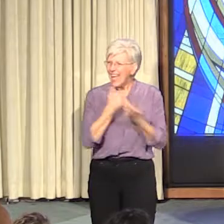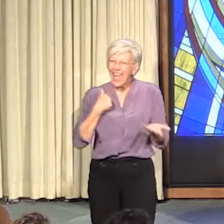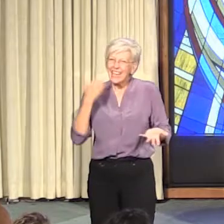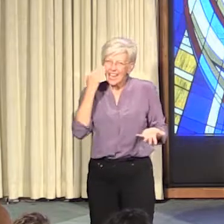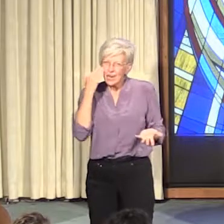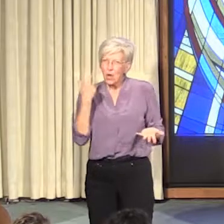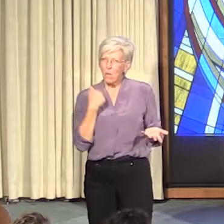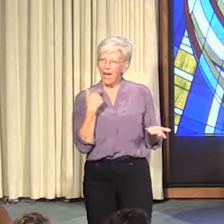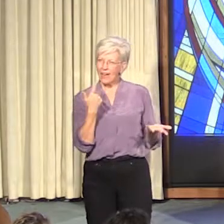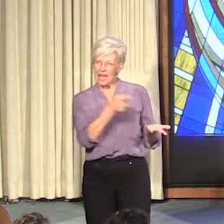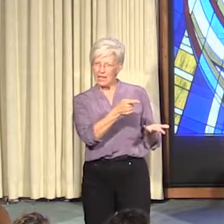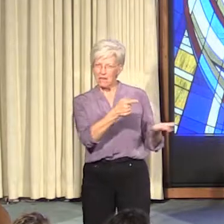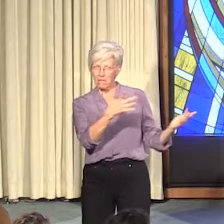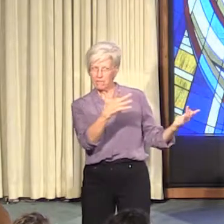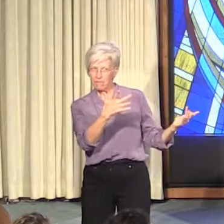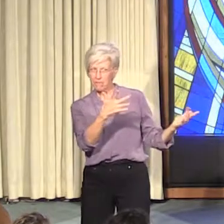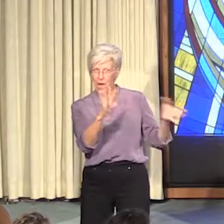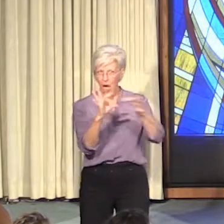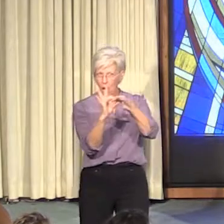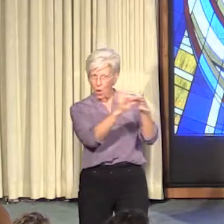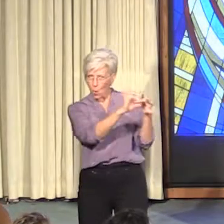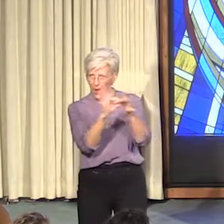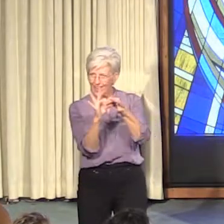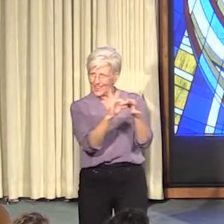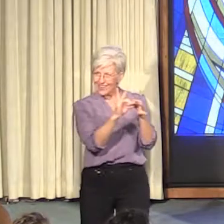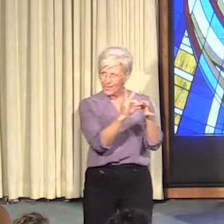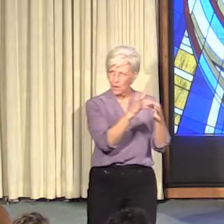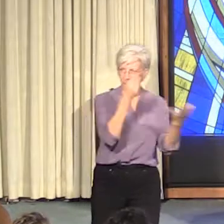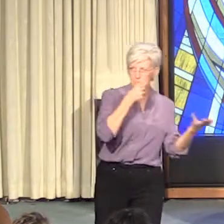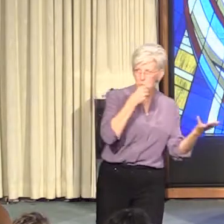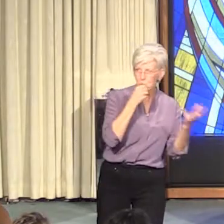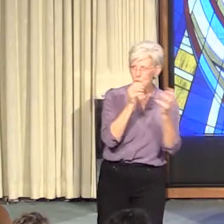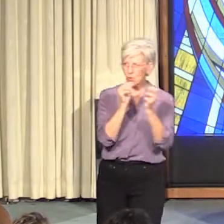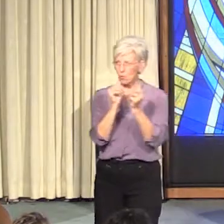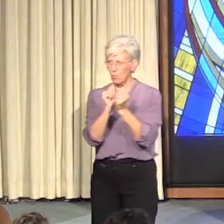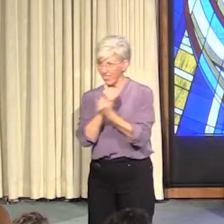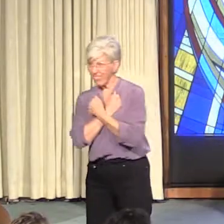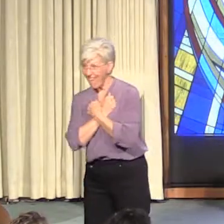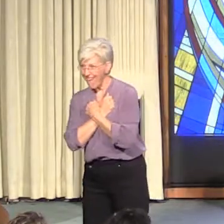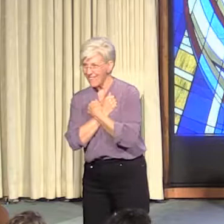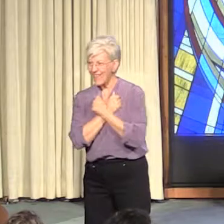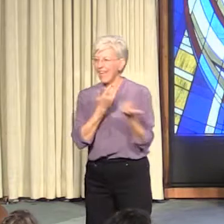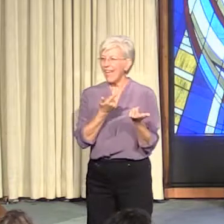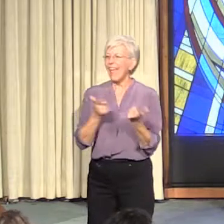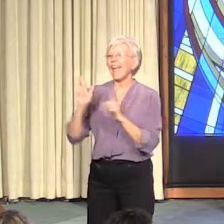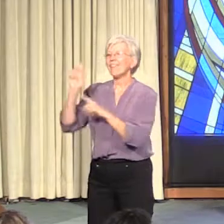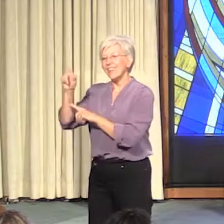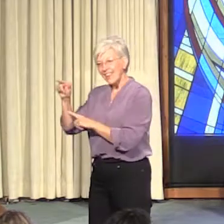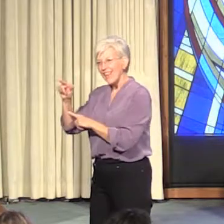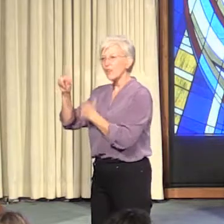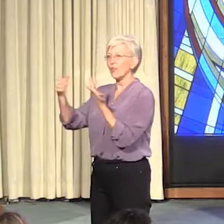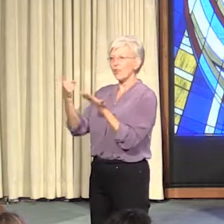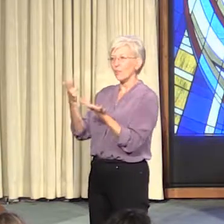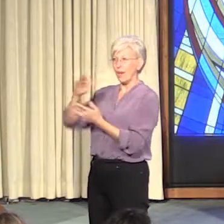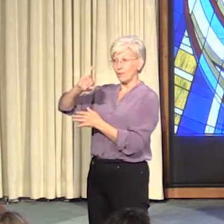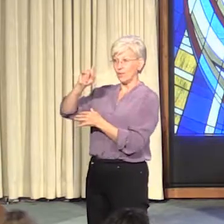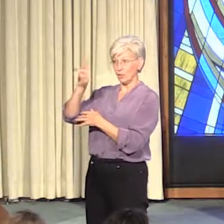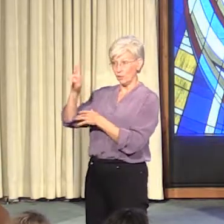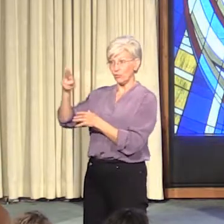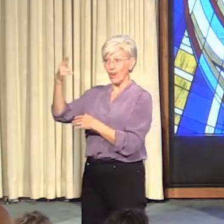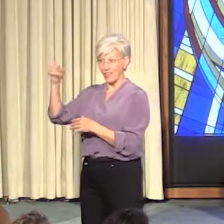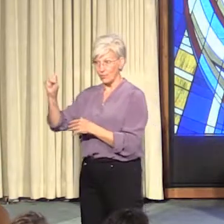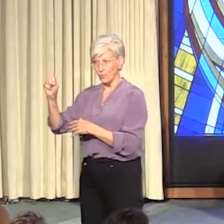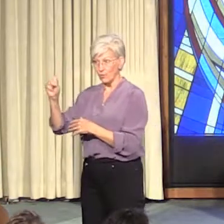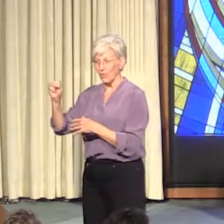sort of equated food with love, right? And then later on, when I was in junior high school, my dad